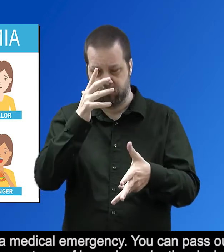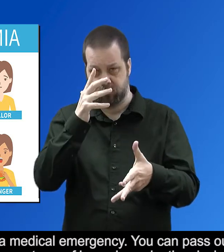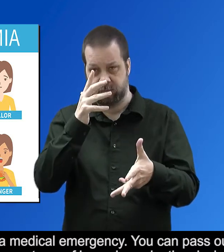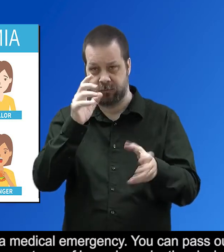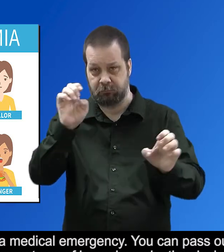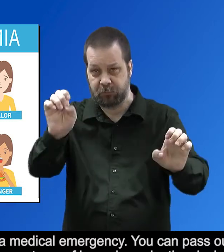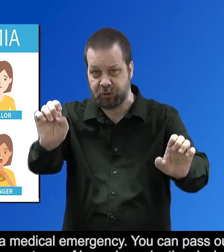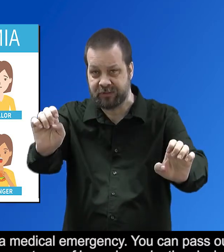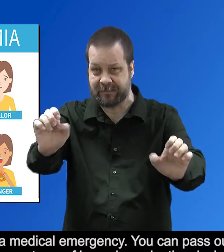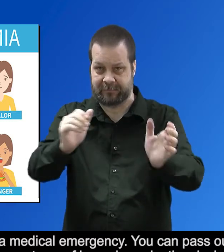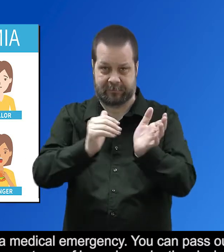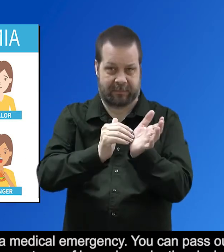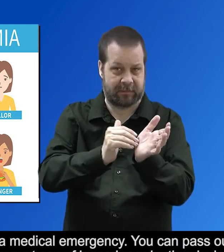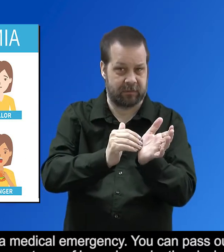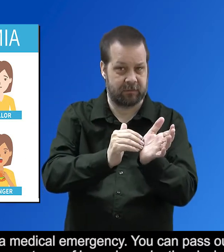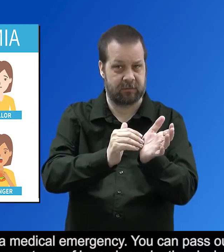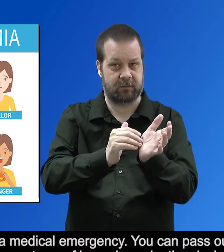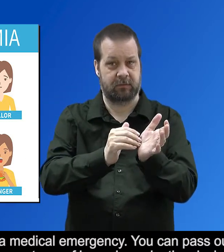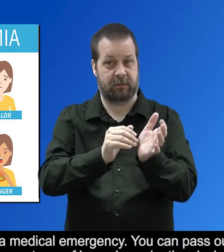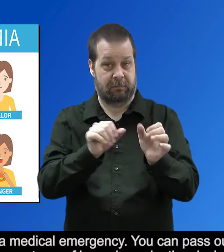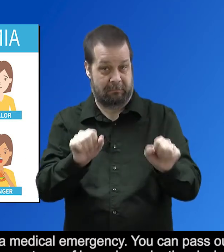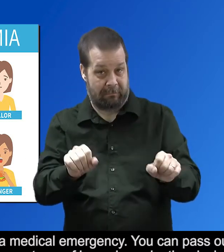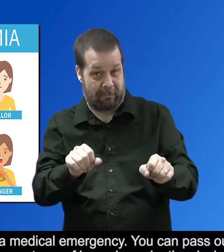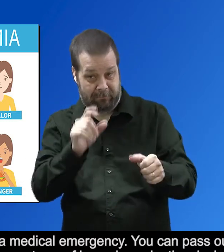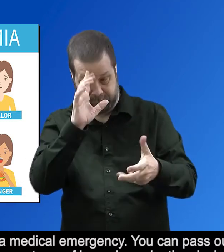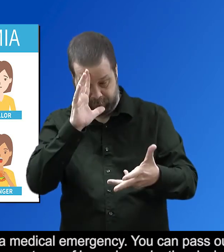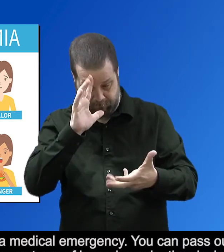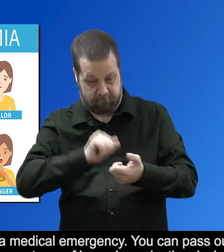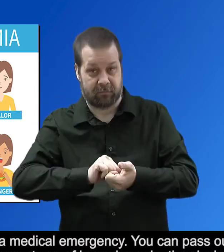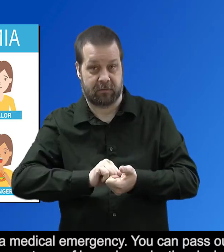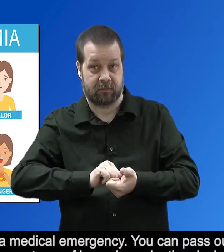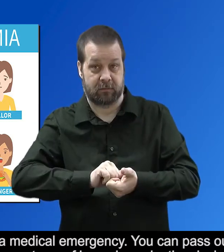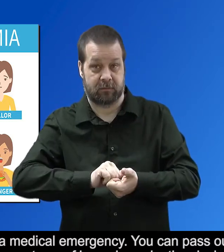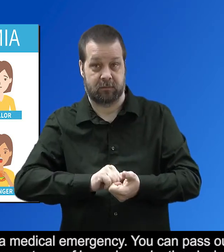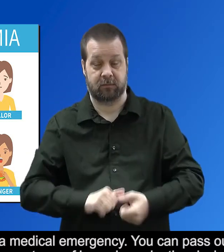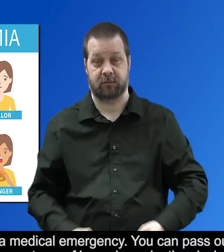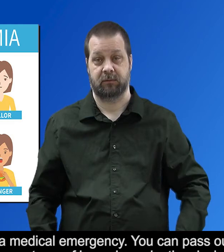a medical emergency. You can pass out.